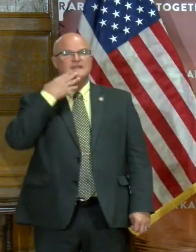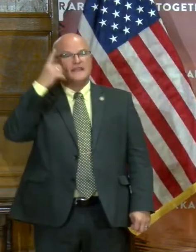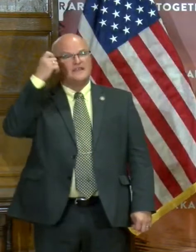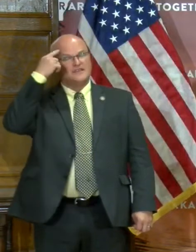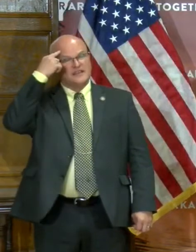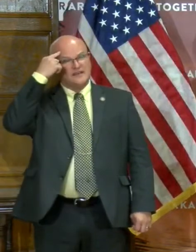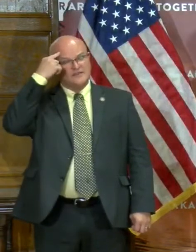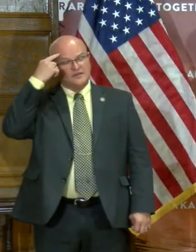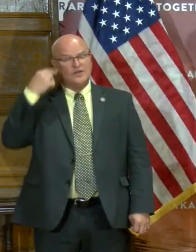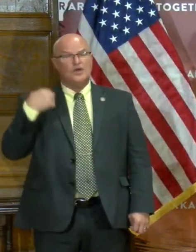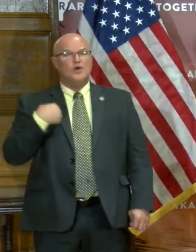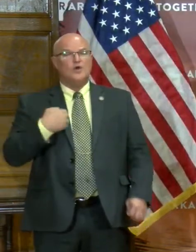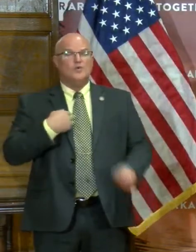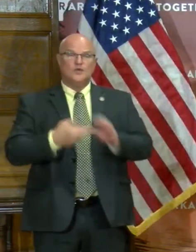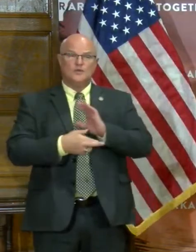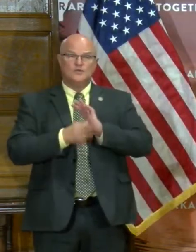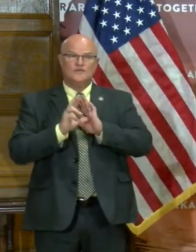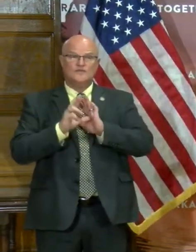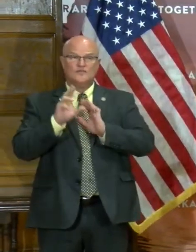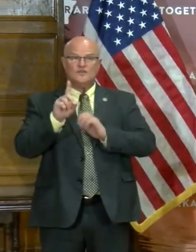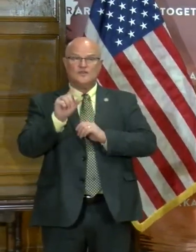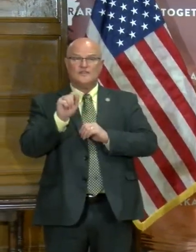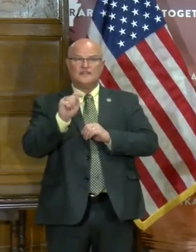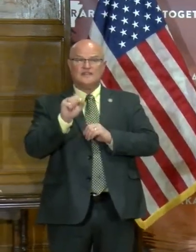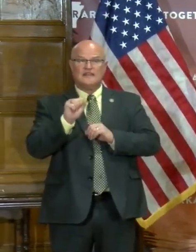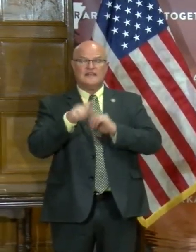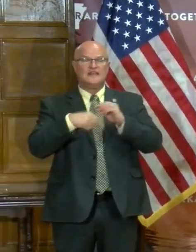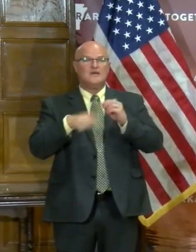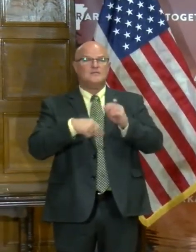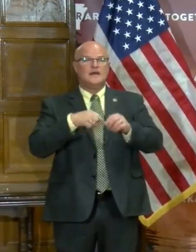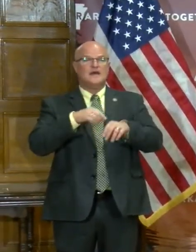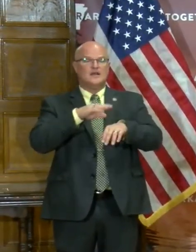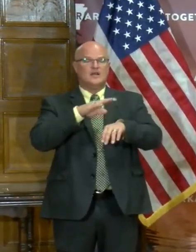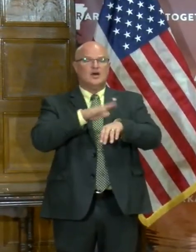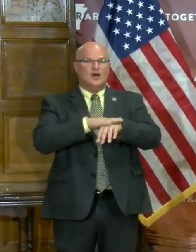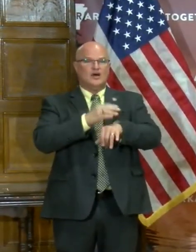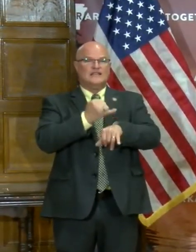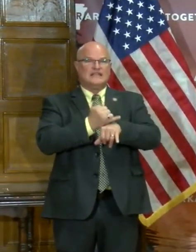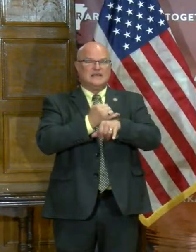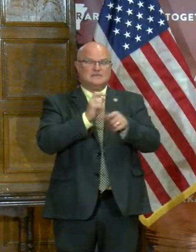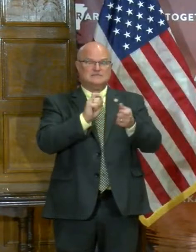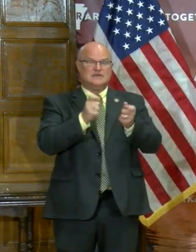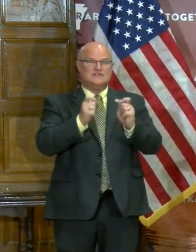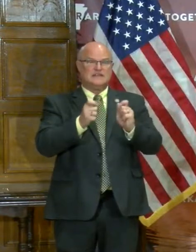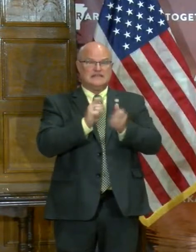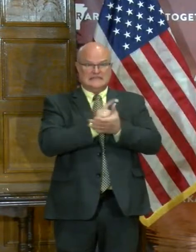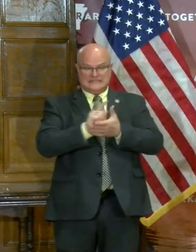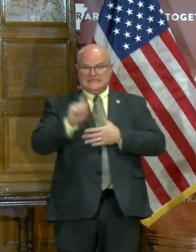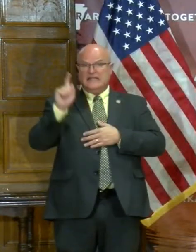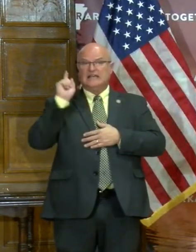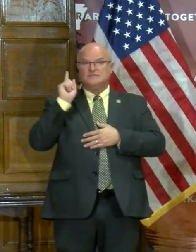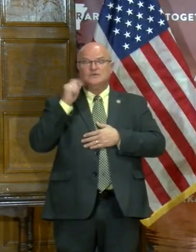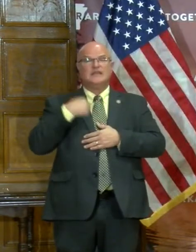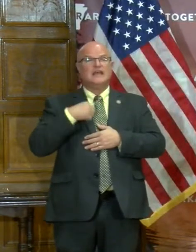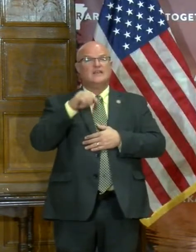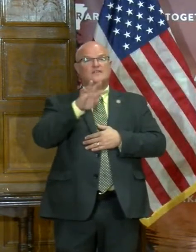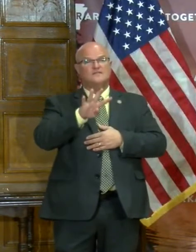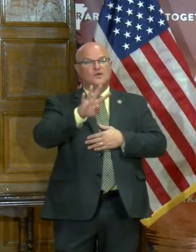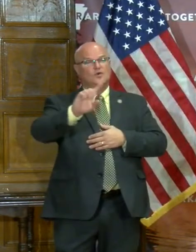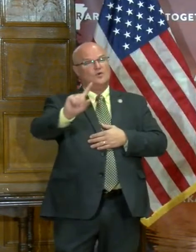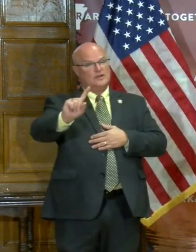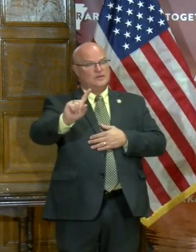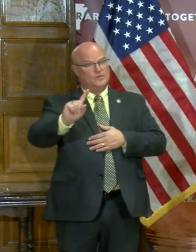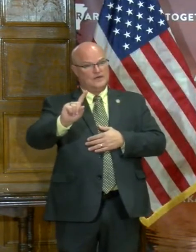Thank you, Governor. As we review the data regarding the on-site modifications of instruction, last week we had